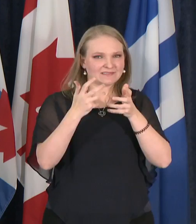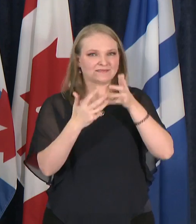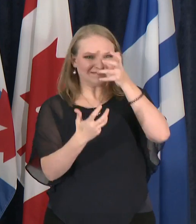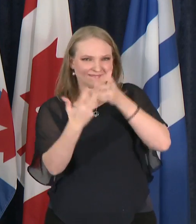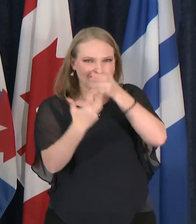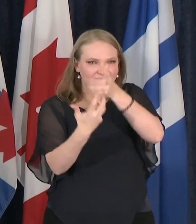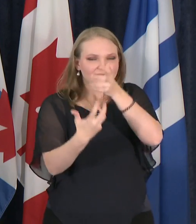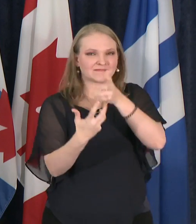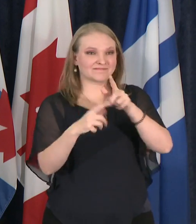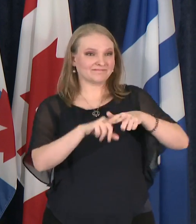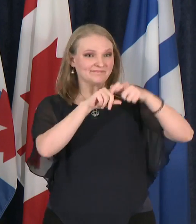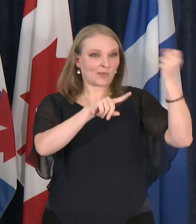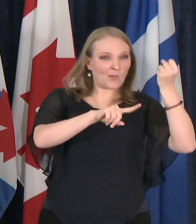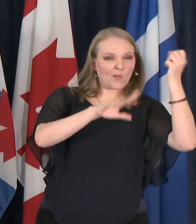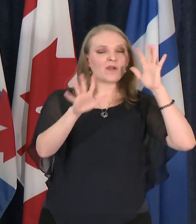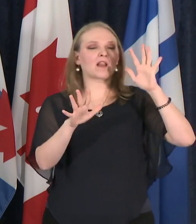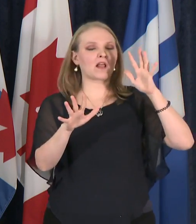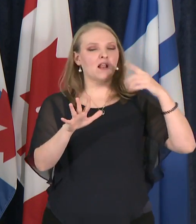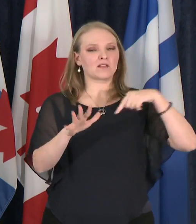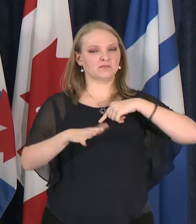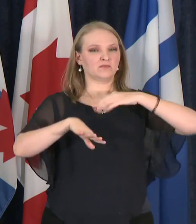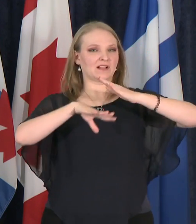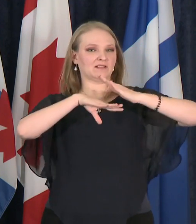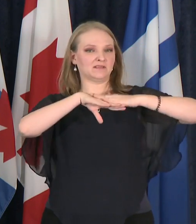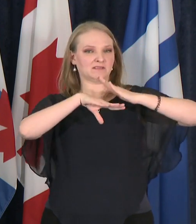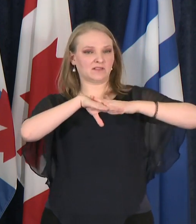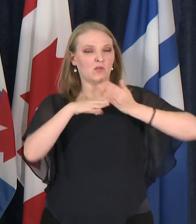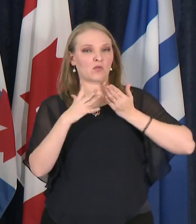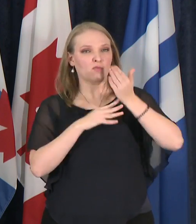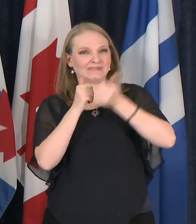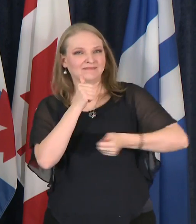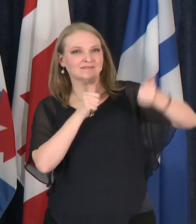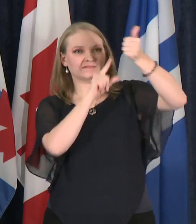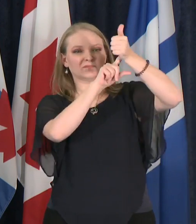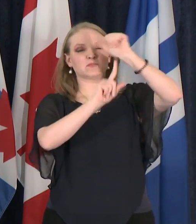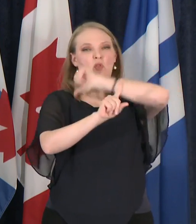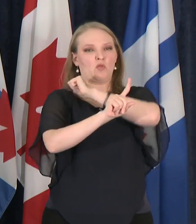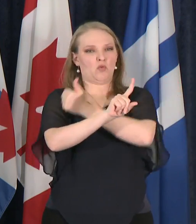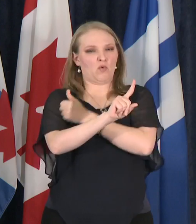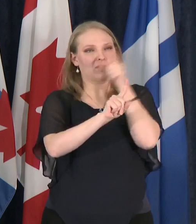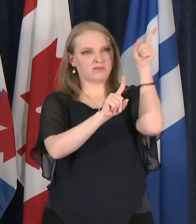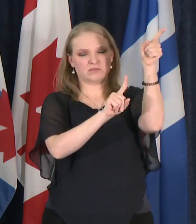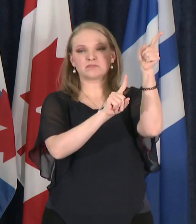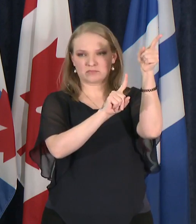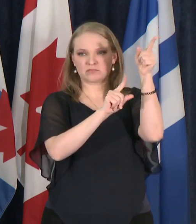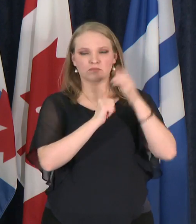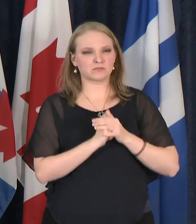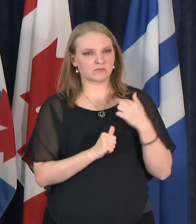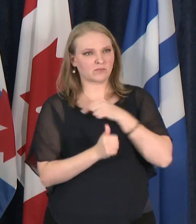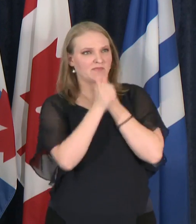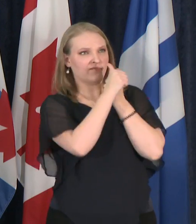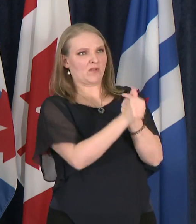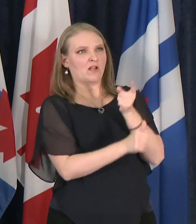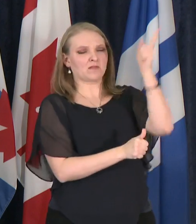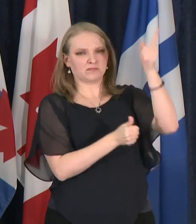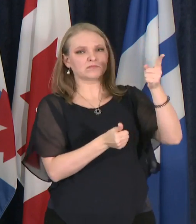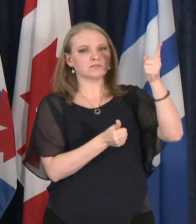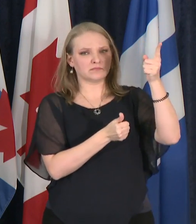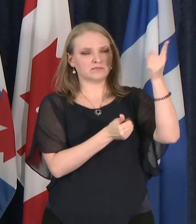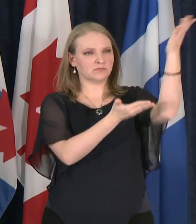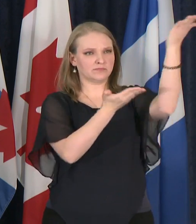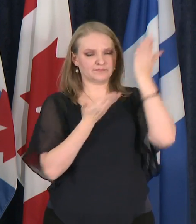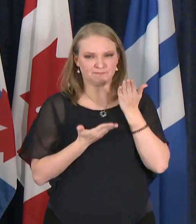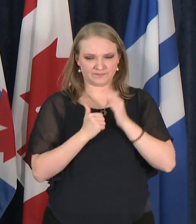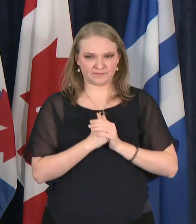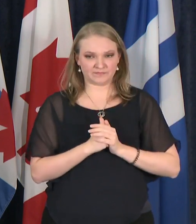and guidance being provided to the city by the respective authorities having jurisdiction. Most commonly, this advice and